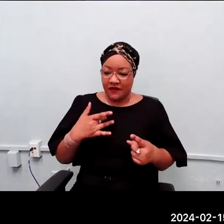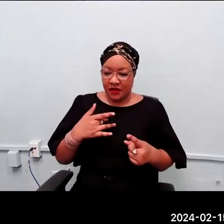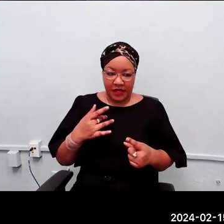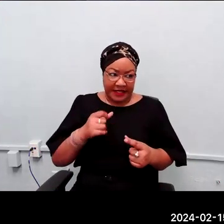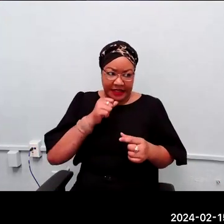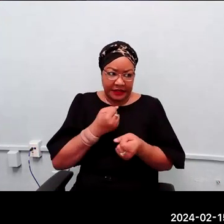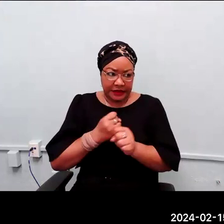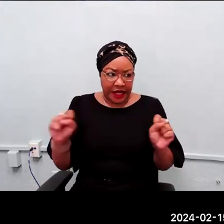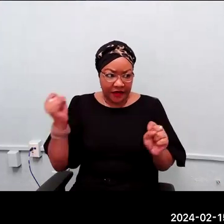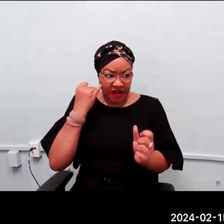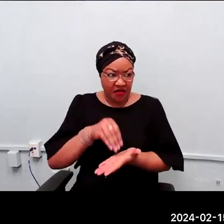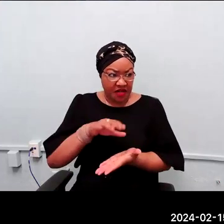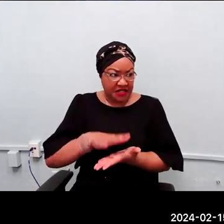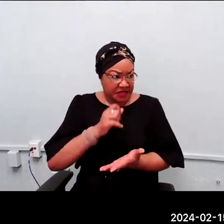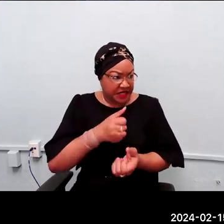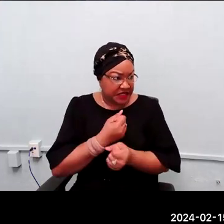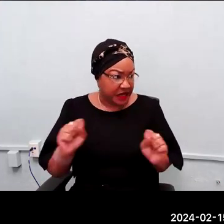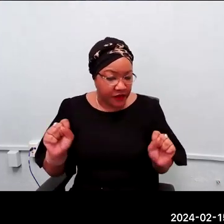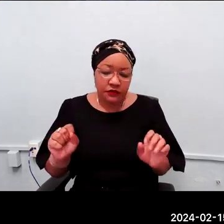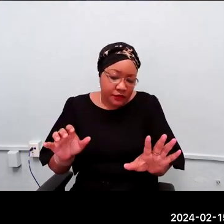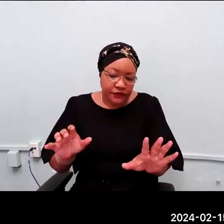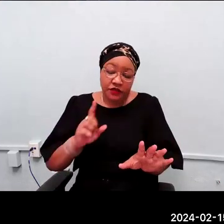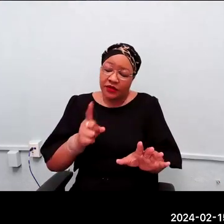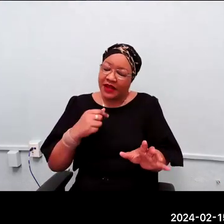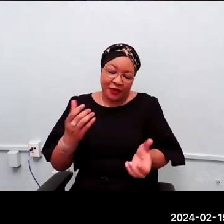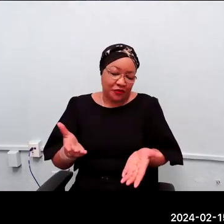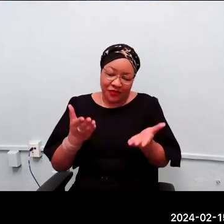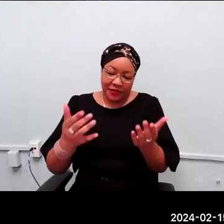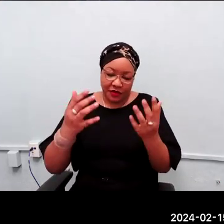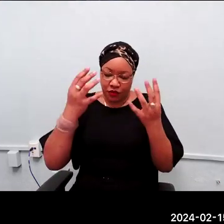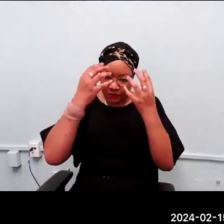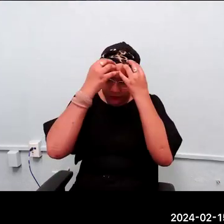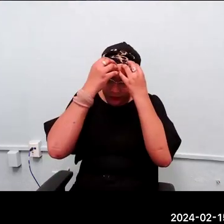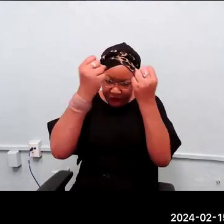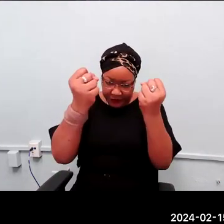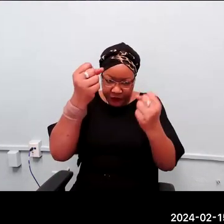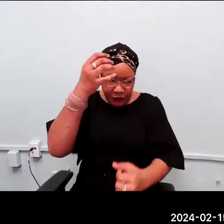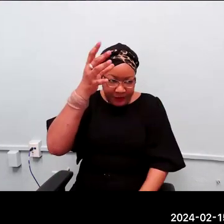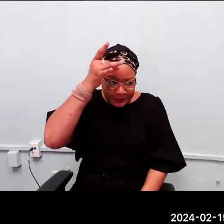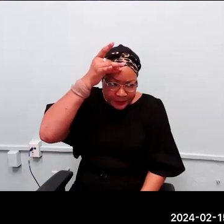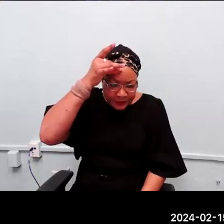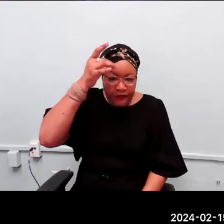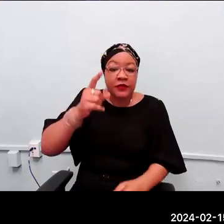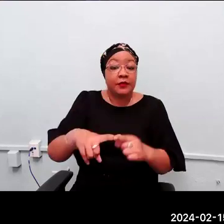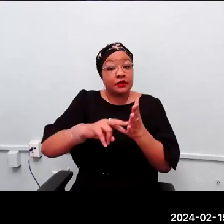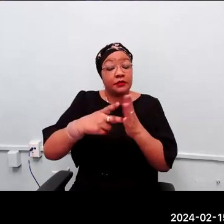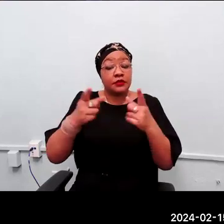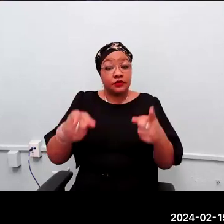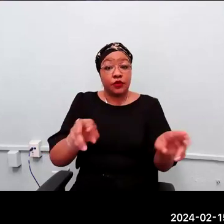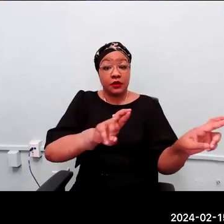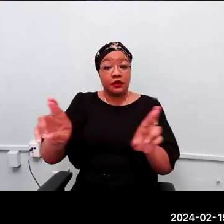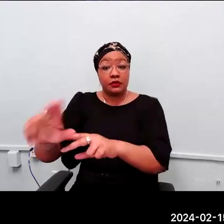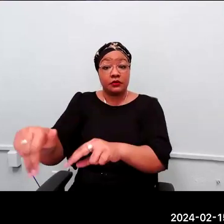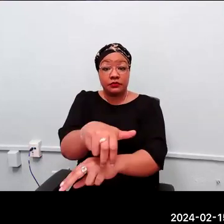out from me. So it's not a practice I recommend, but it does mean that by the time I sit down to write something,